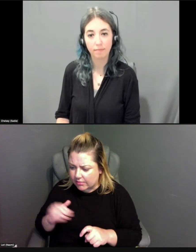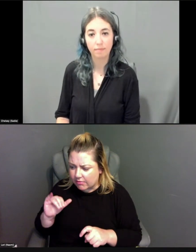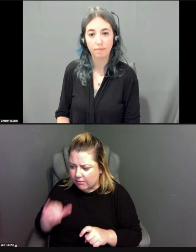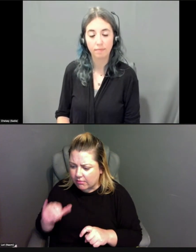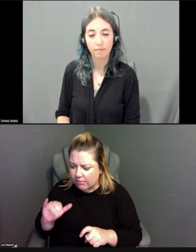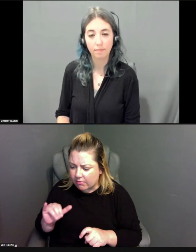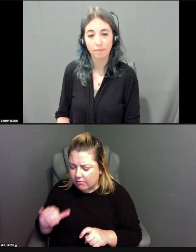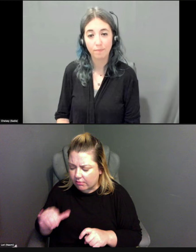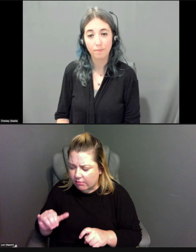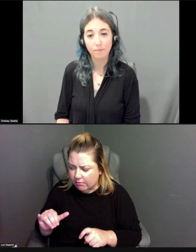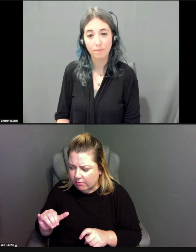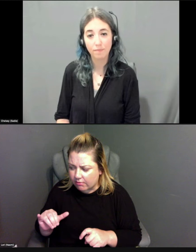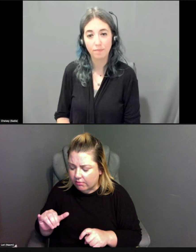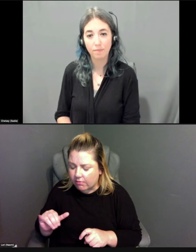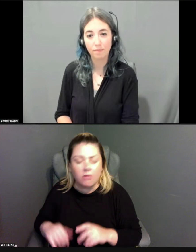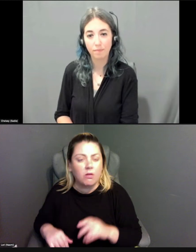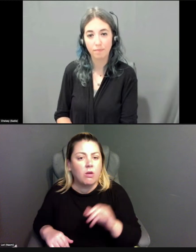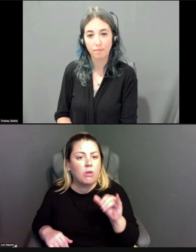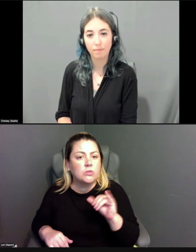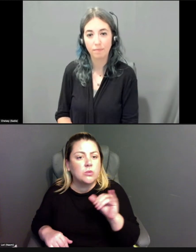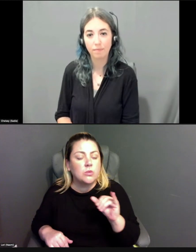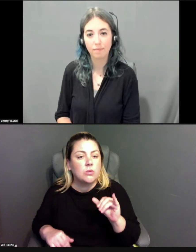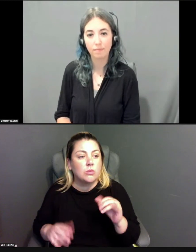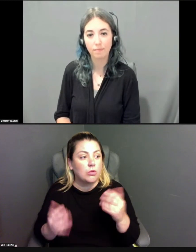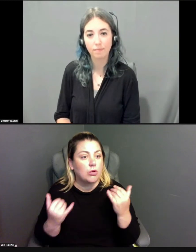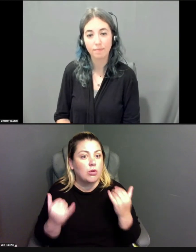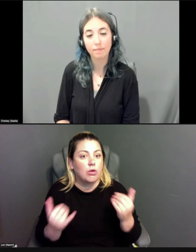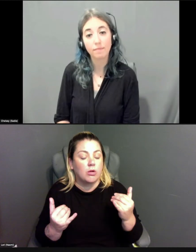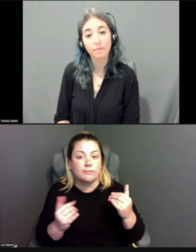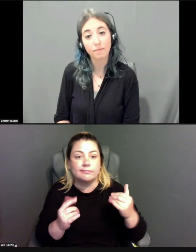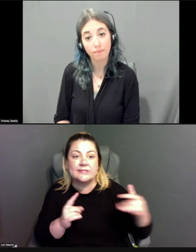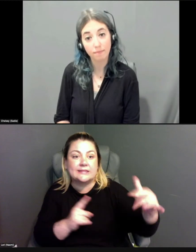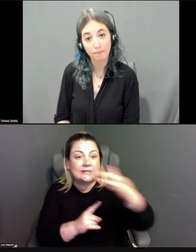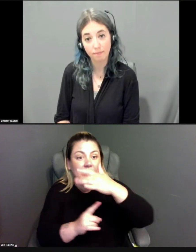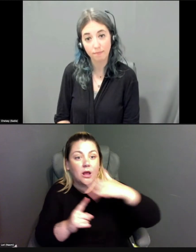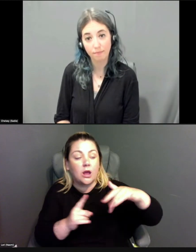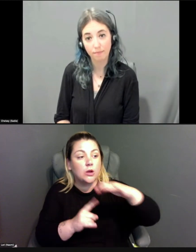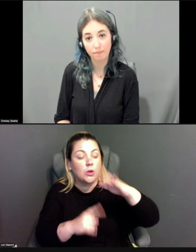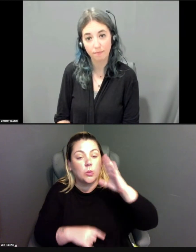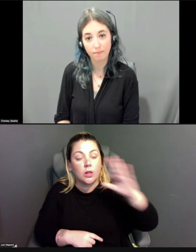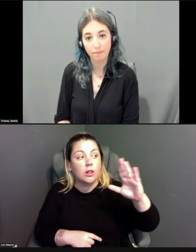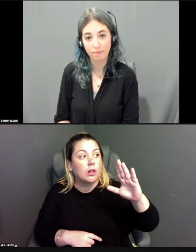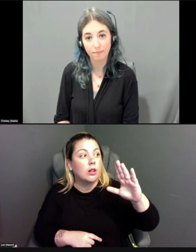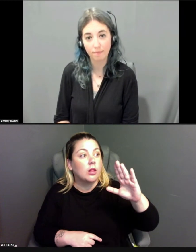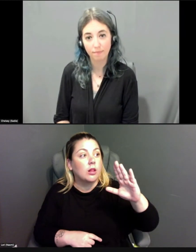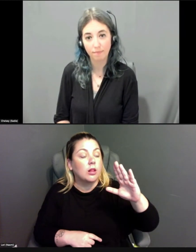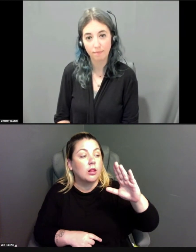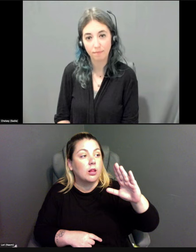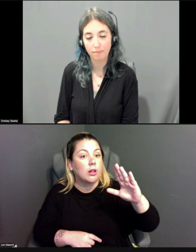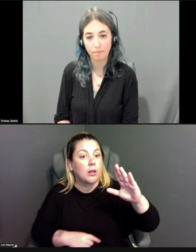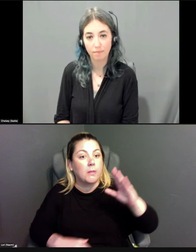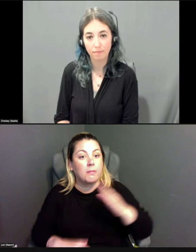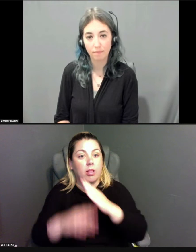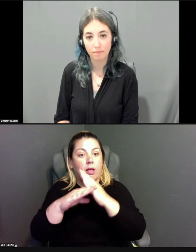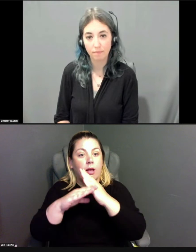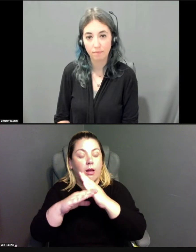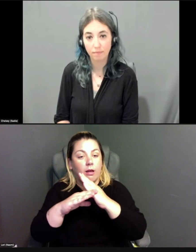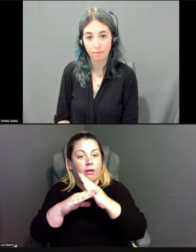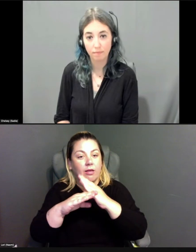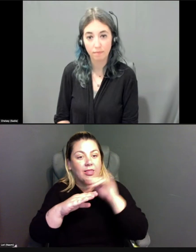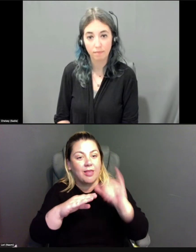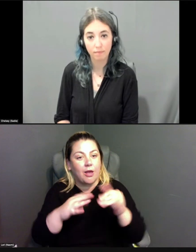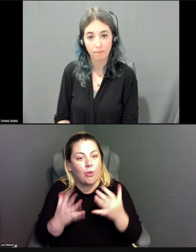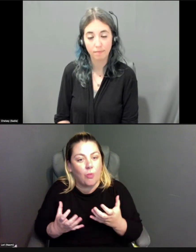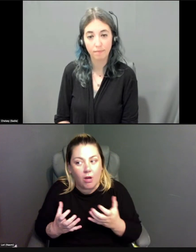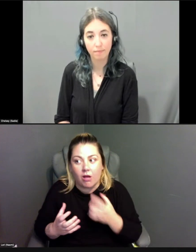this societal messaging that is like preventing them from actually getting that need met.